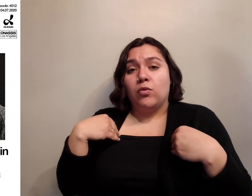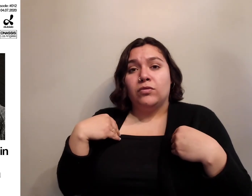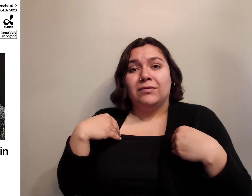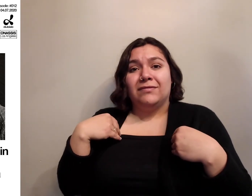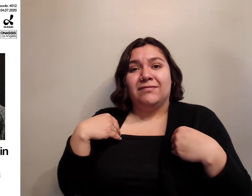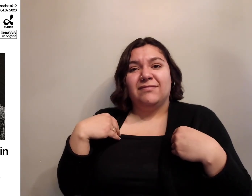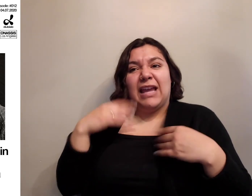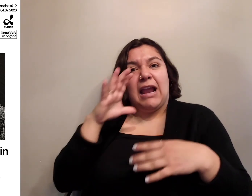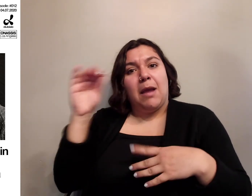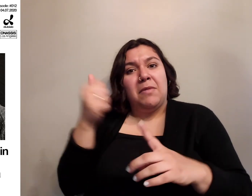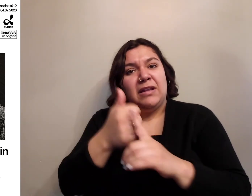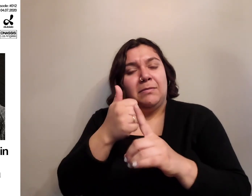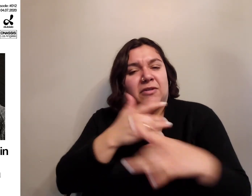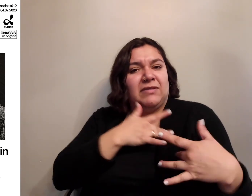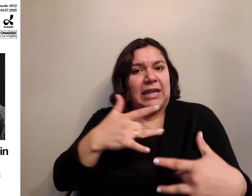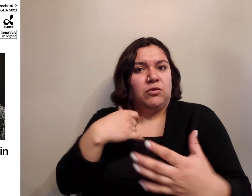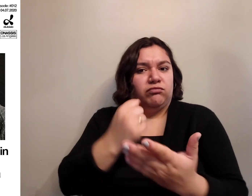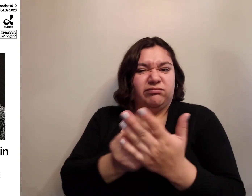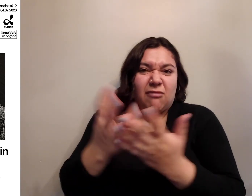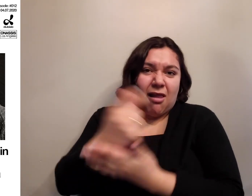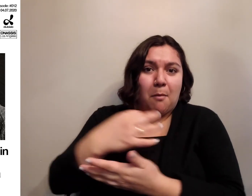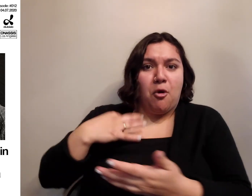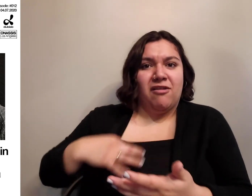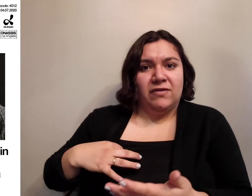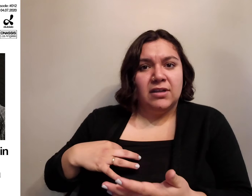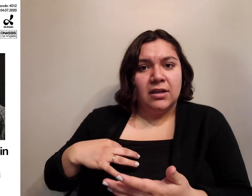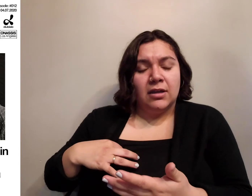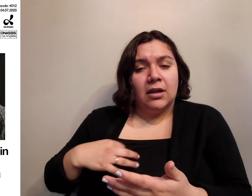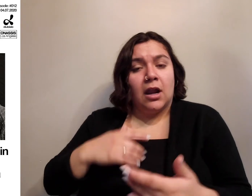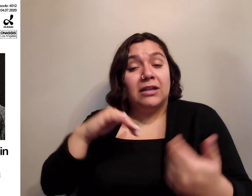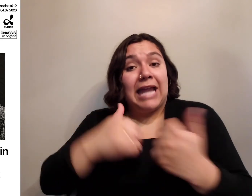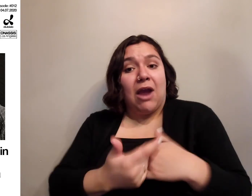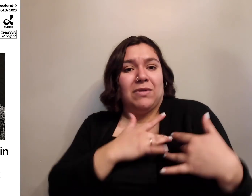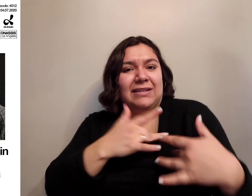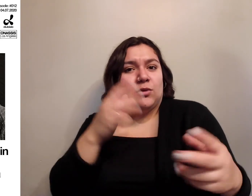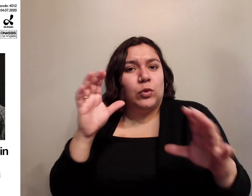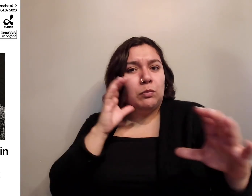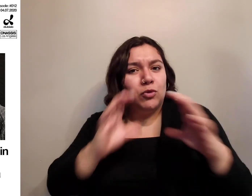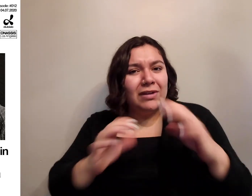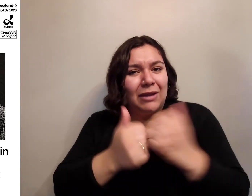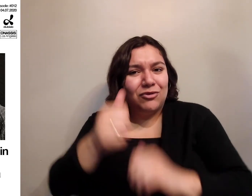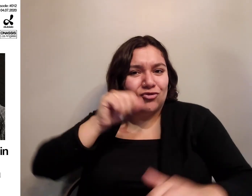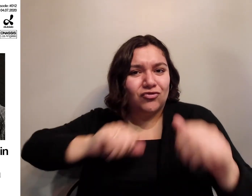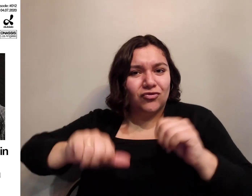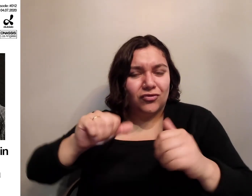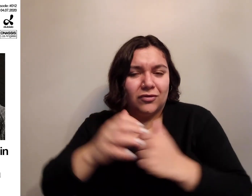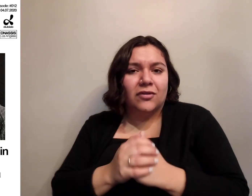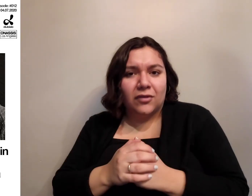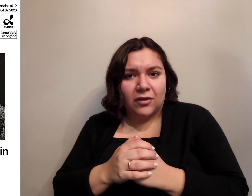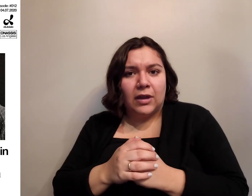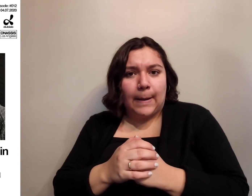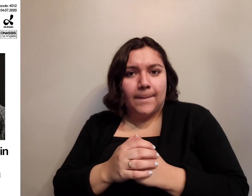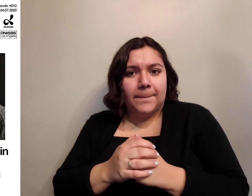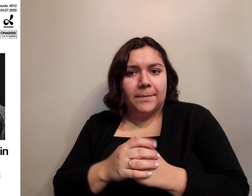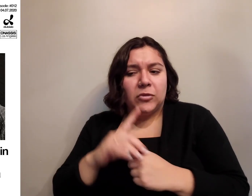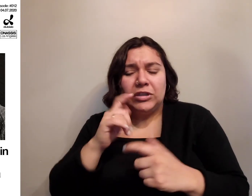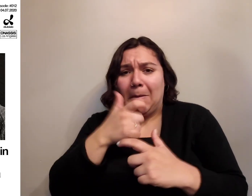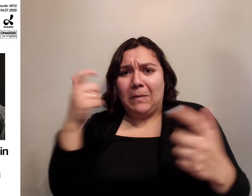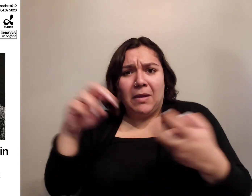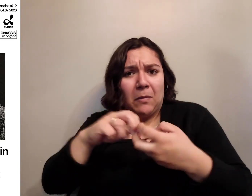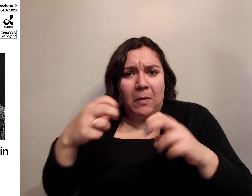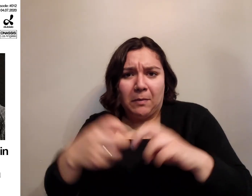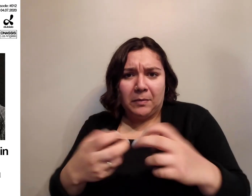profit-making enterprises are the predominant way in which we communicate with each other. It's a huge